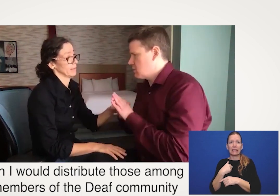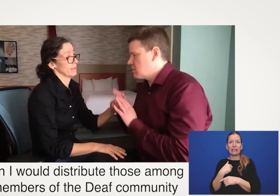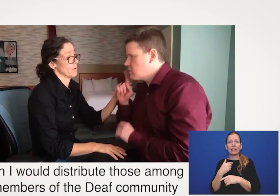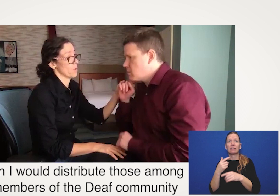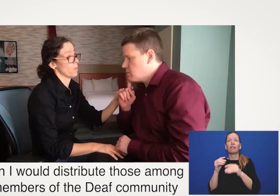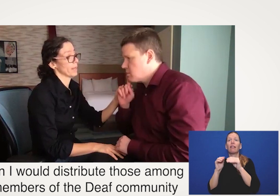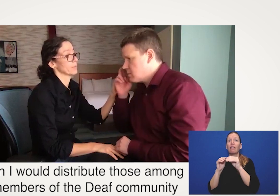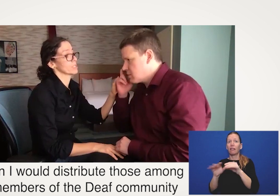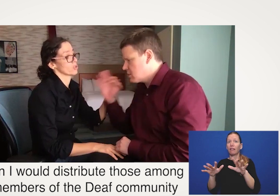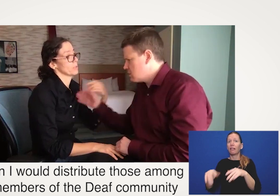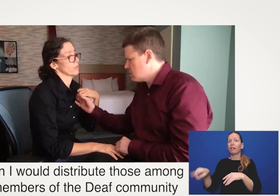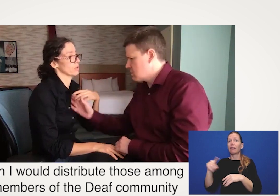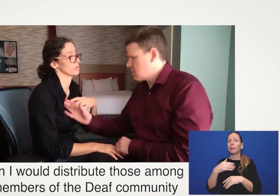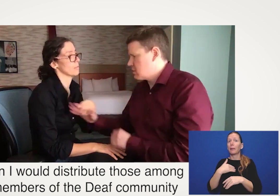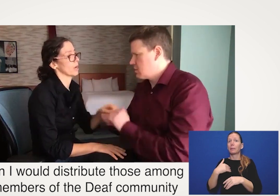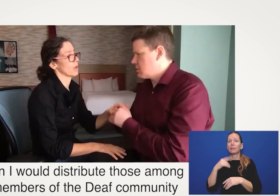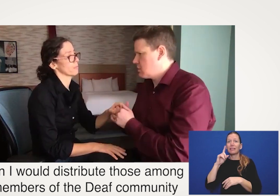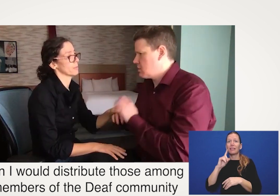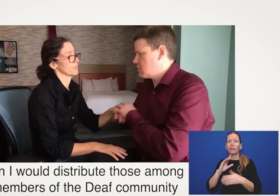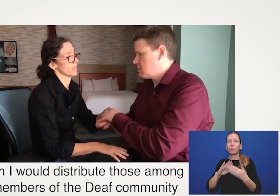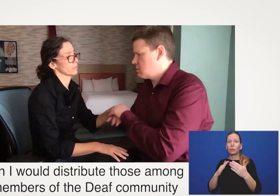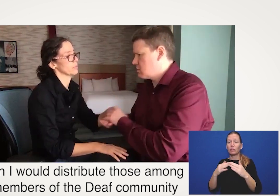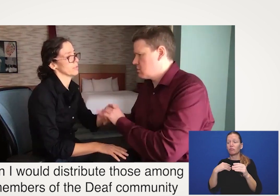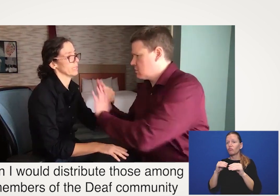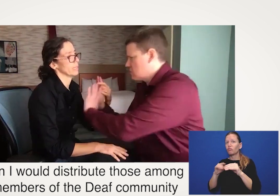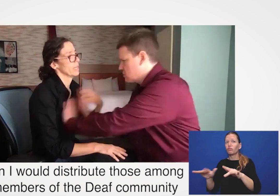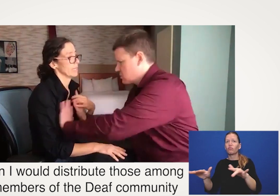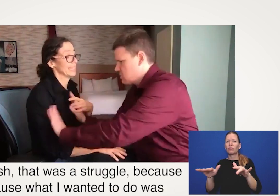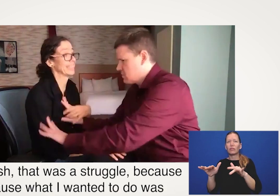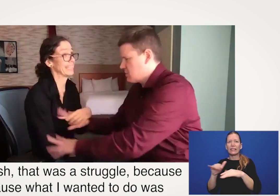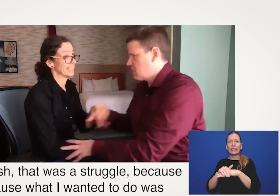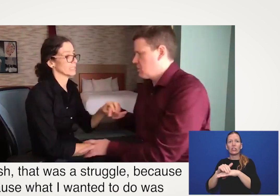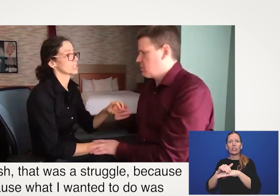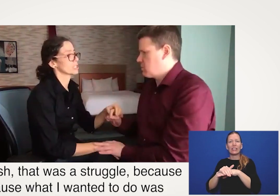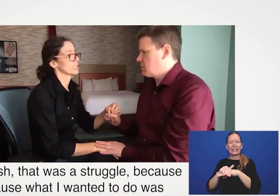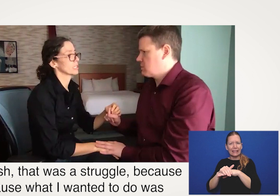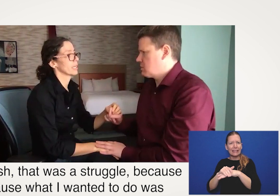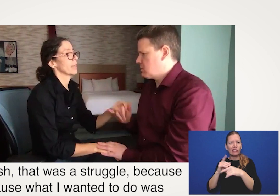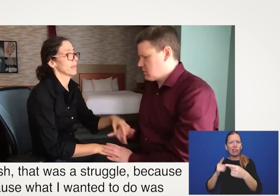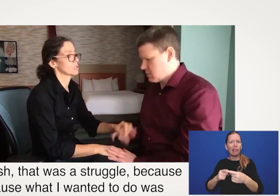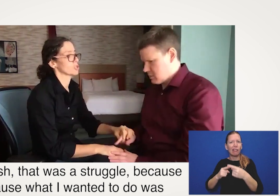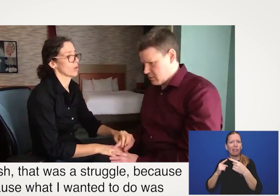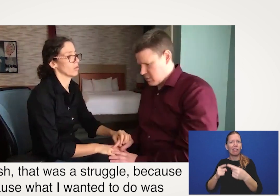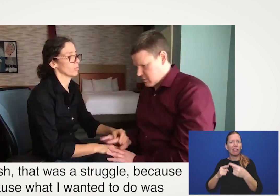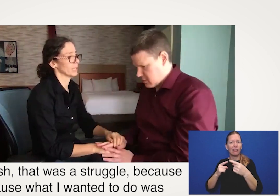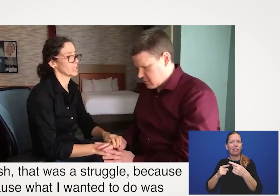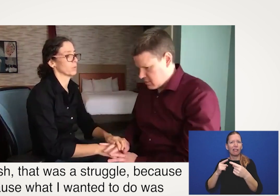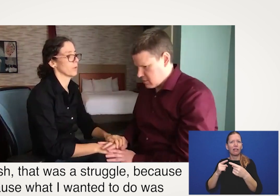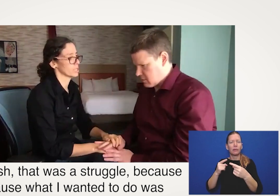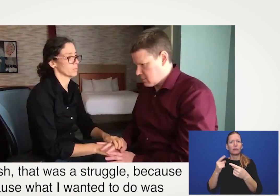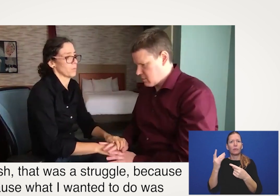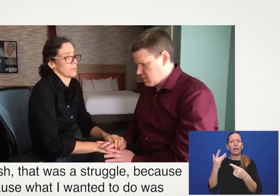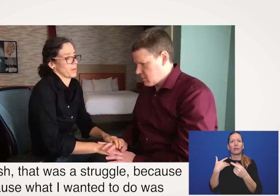But when I would distribute those among other members of the deaf community in English, that was a struggle, because